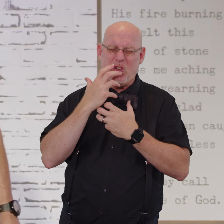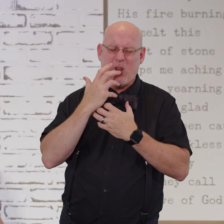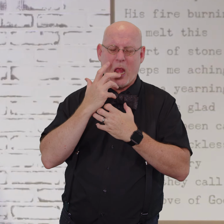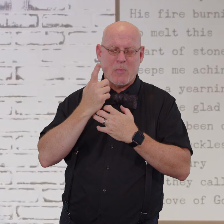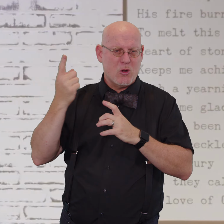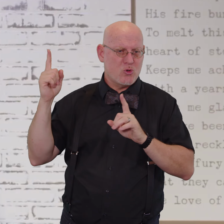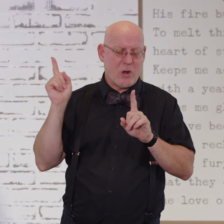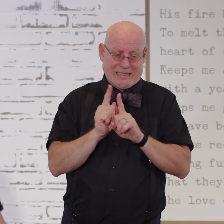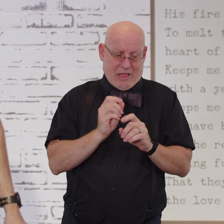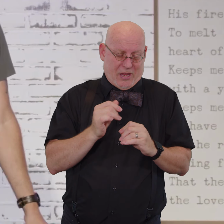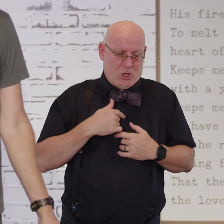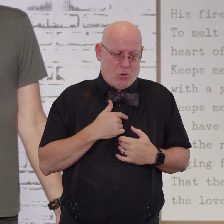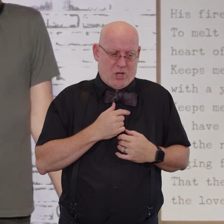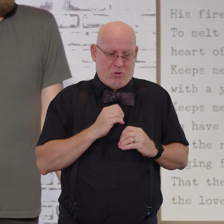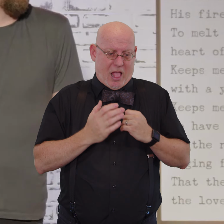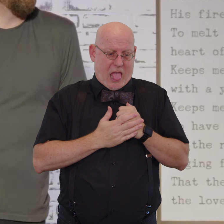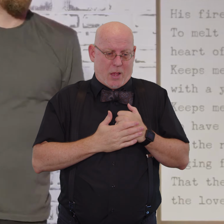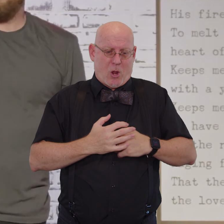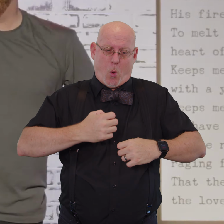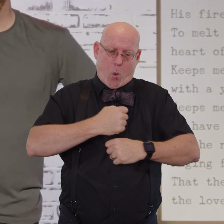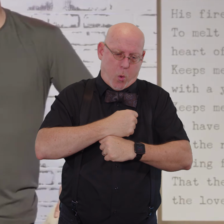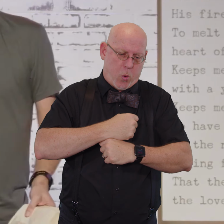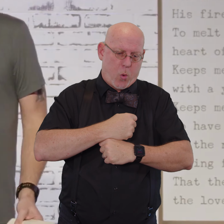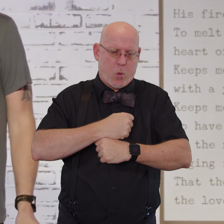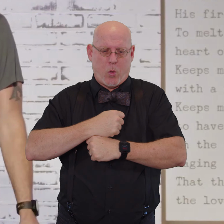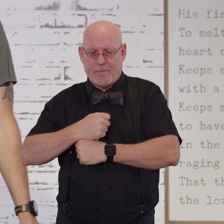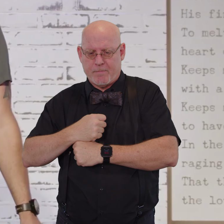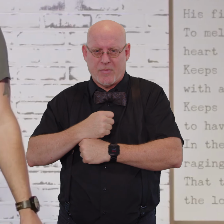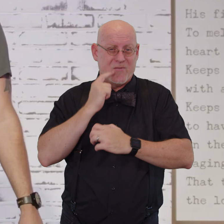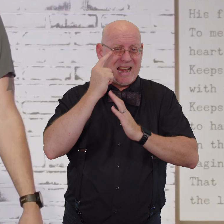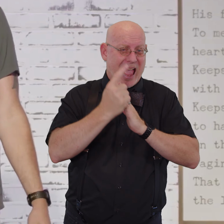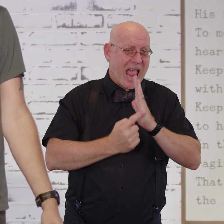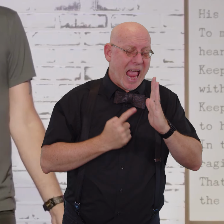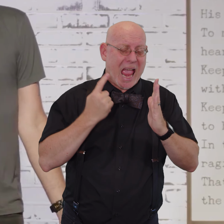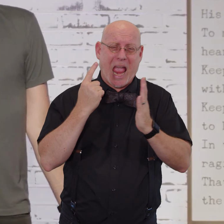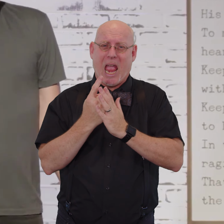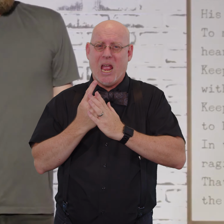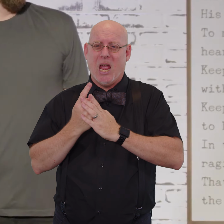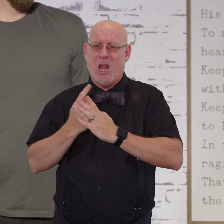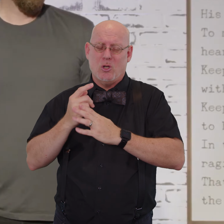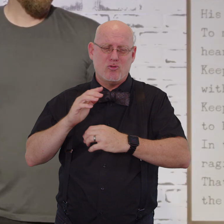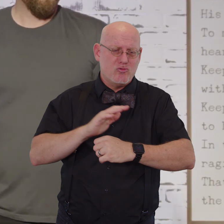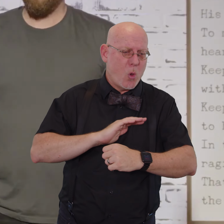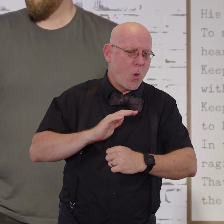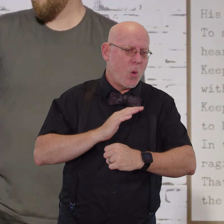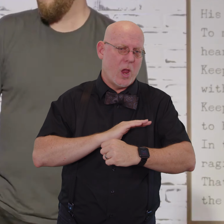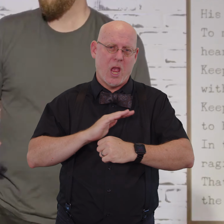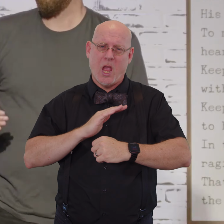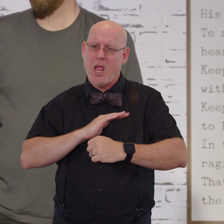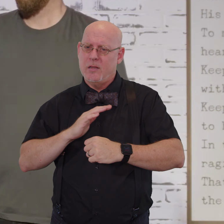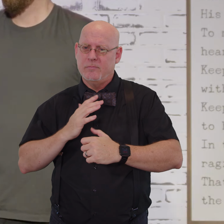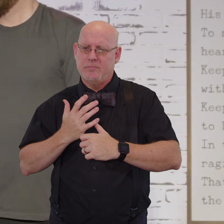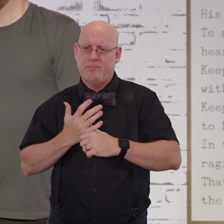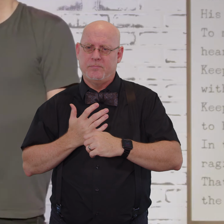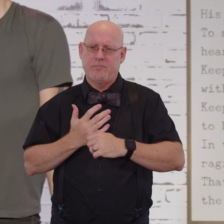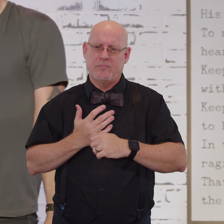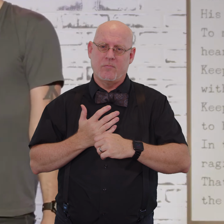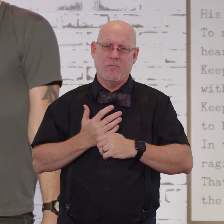so I would go running in there and there was nothing I could do I felt helpless so I would hold her in my arms and for an hour I would stroke her head and